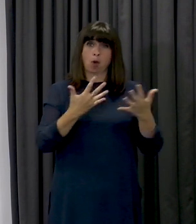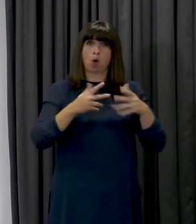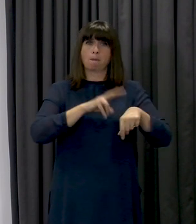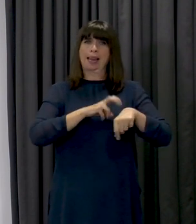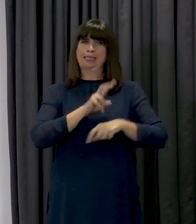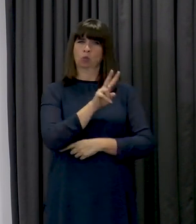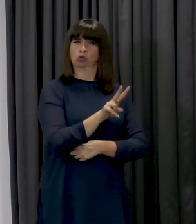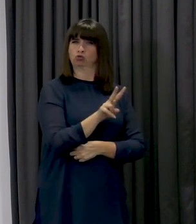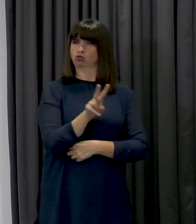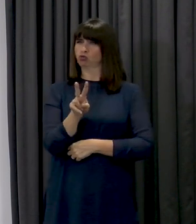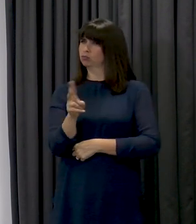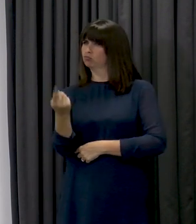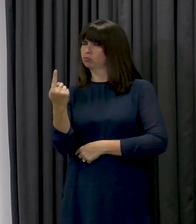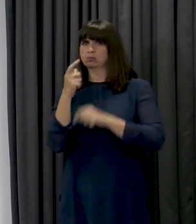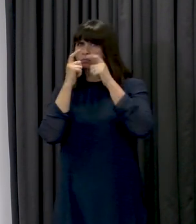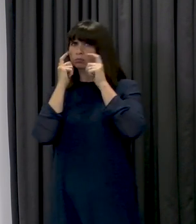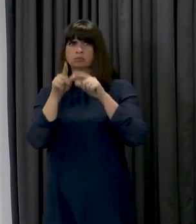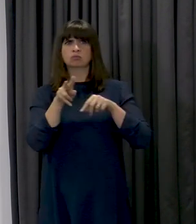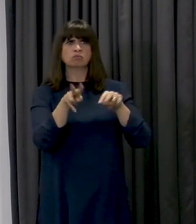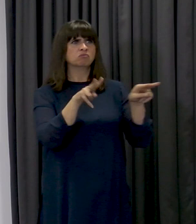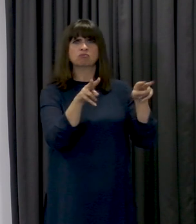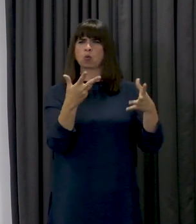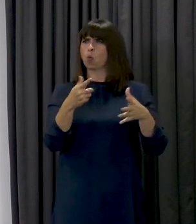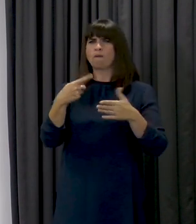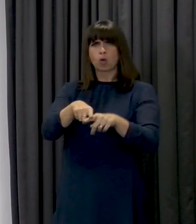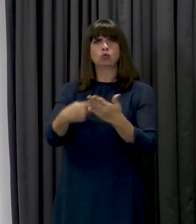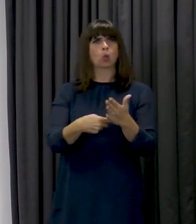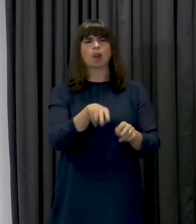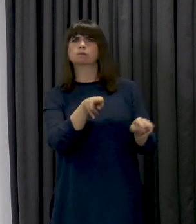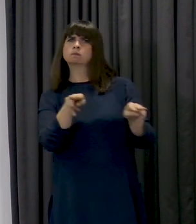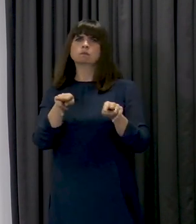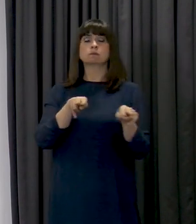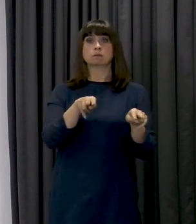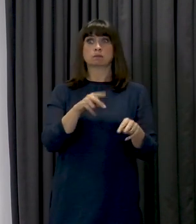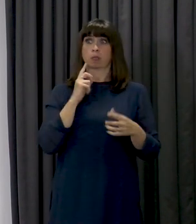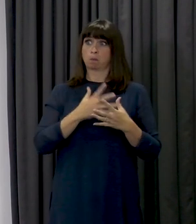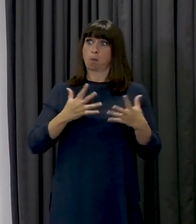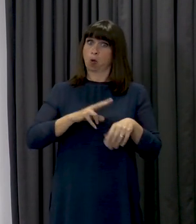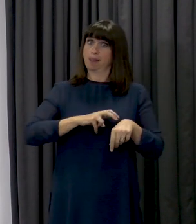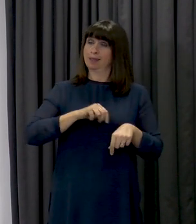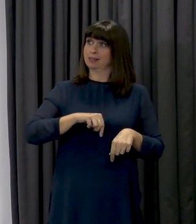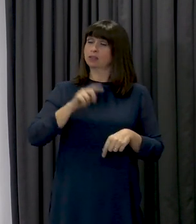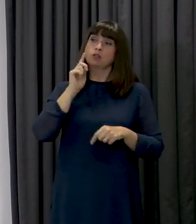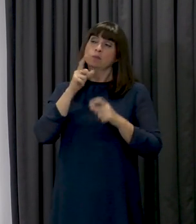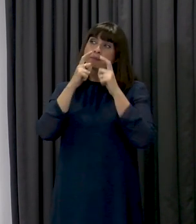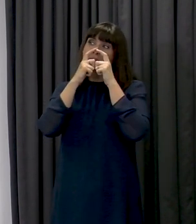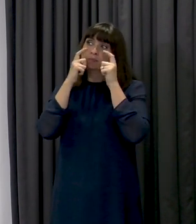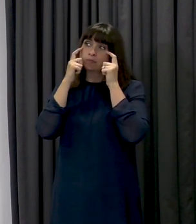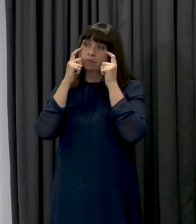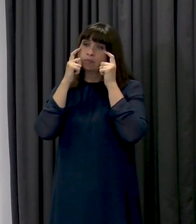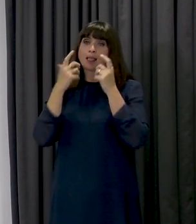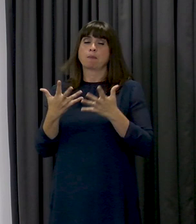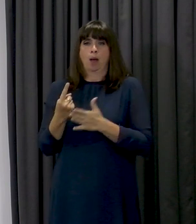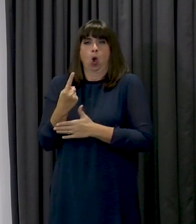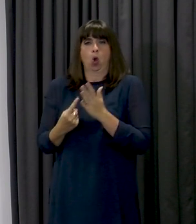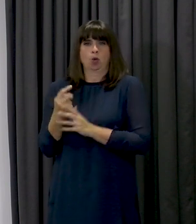your measures? And does the scientific evidence you've seen suggest that wearing face masks in extra locations,